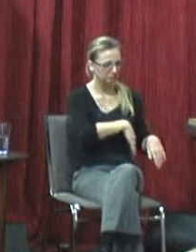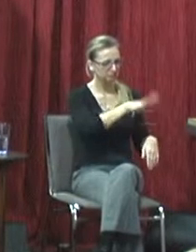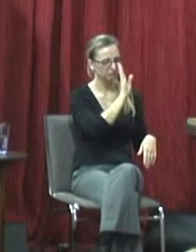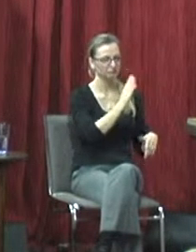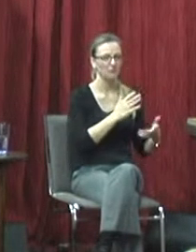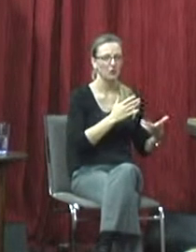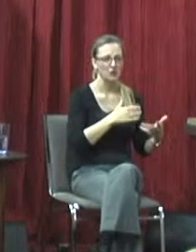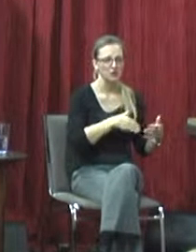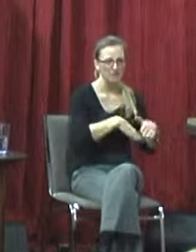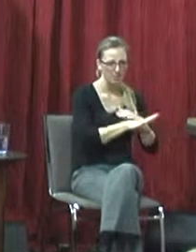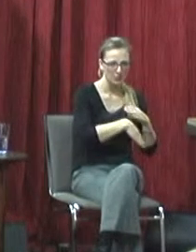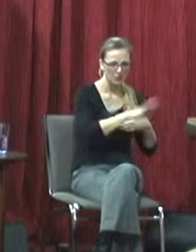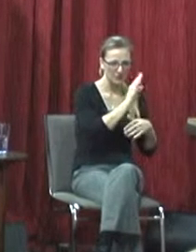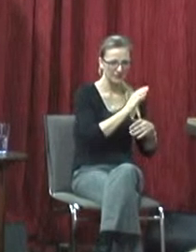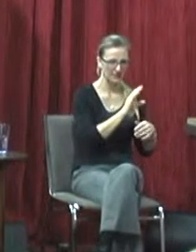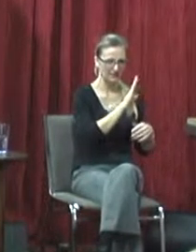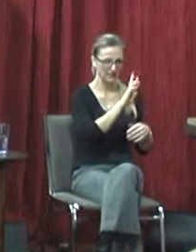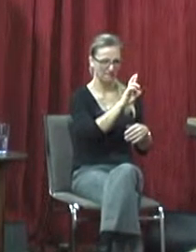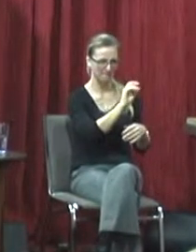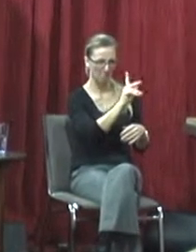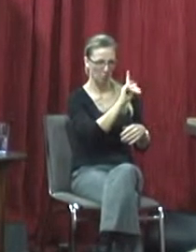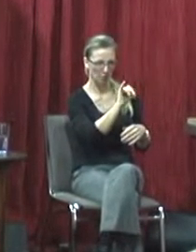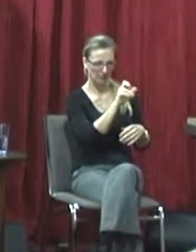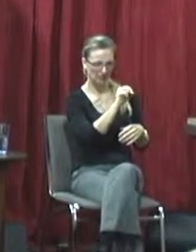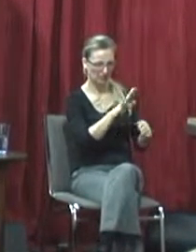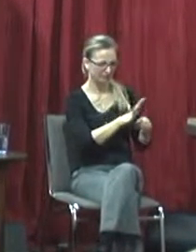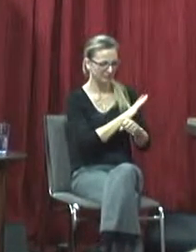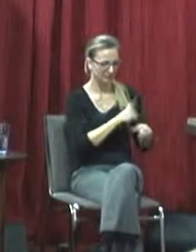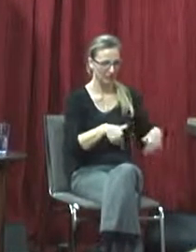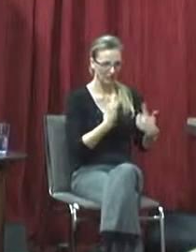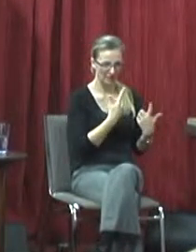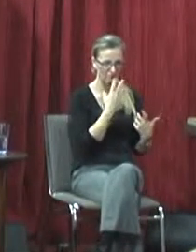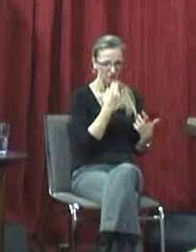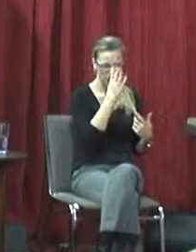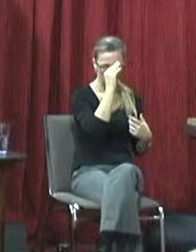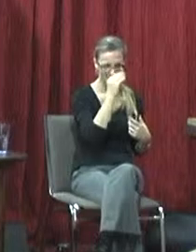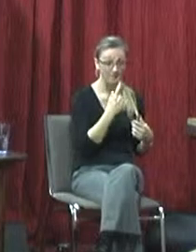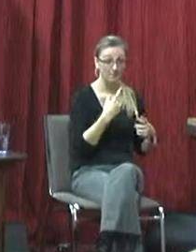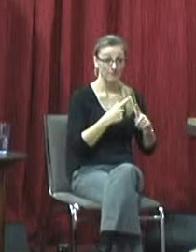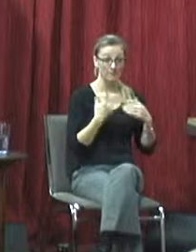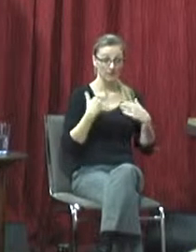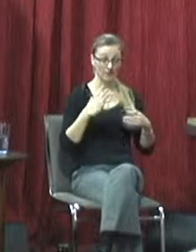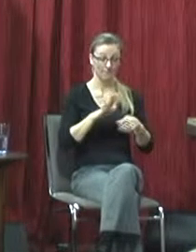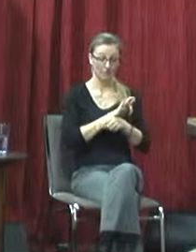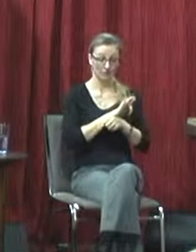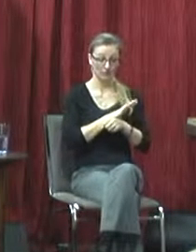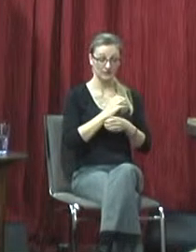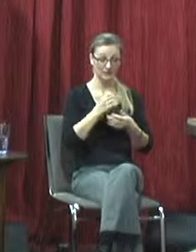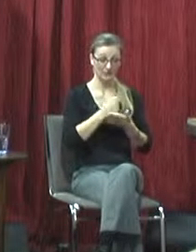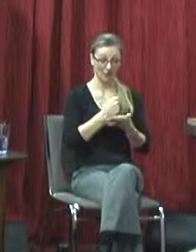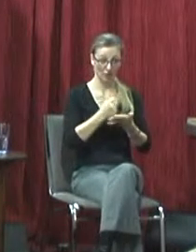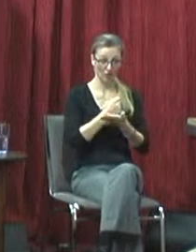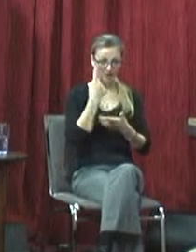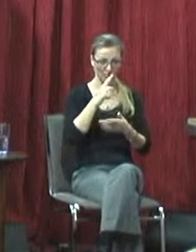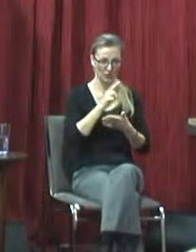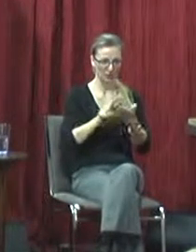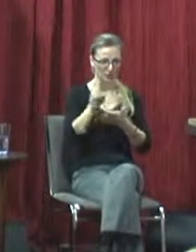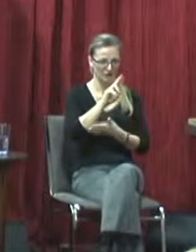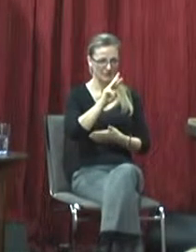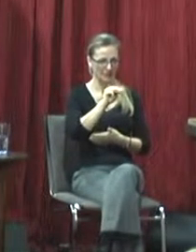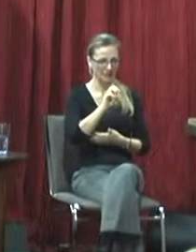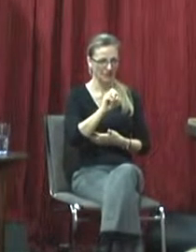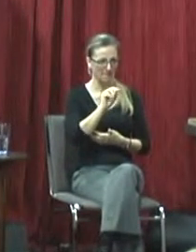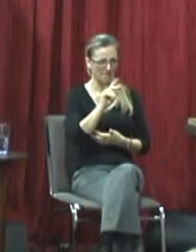Brooklyn his entire life. But he got a full scholarship to the University of Montana. And it was